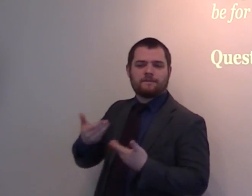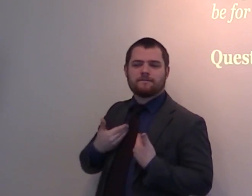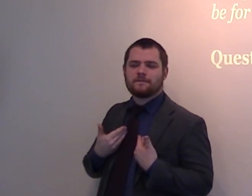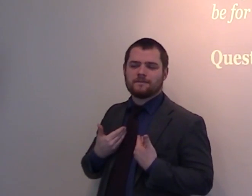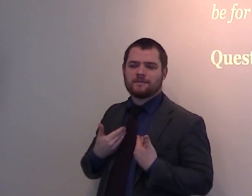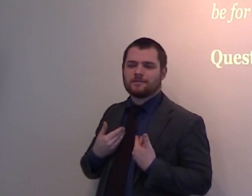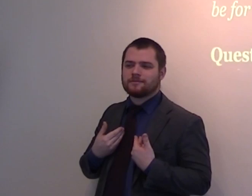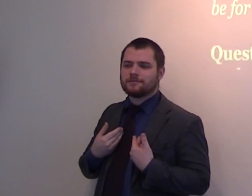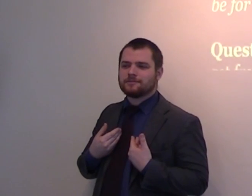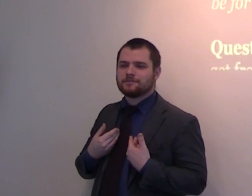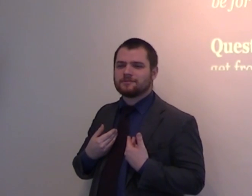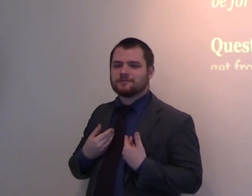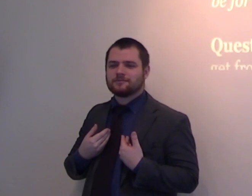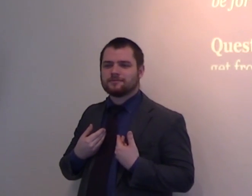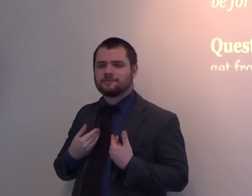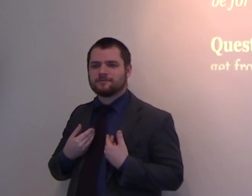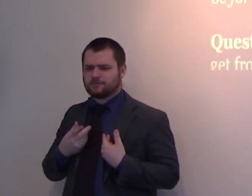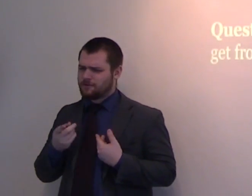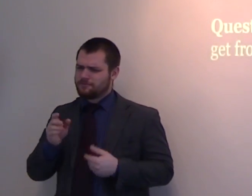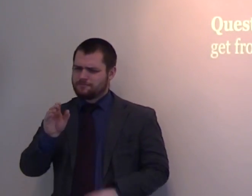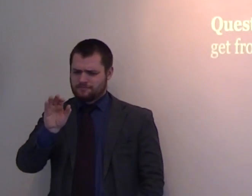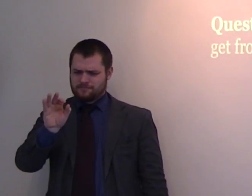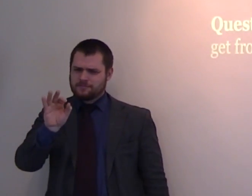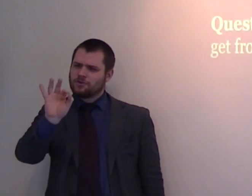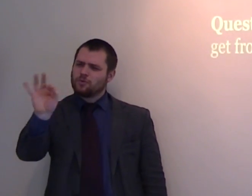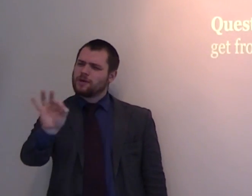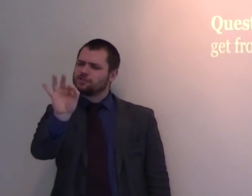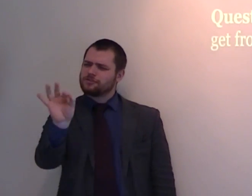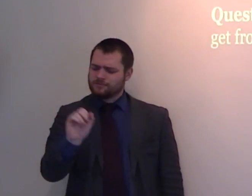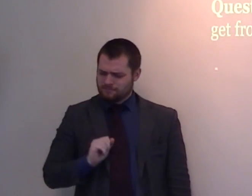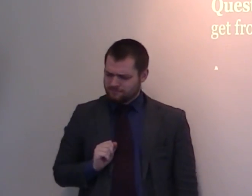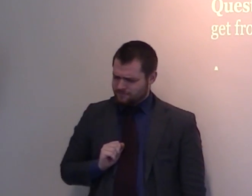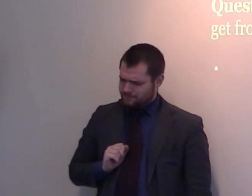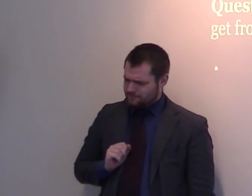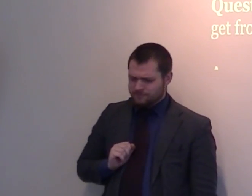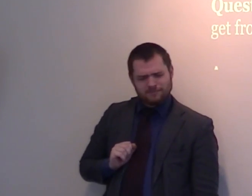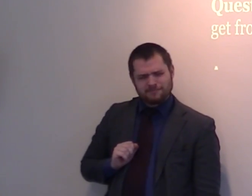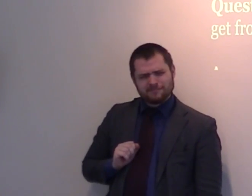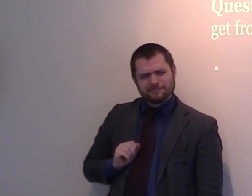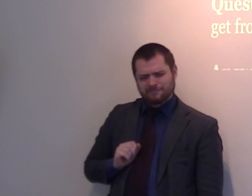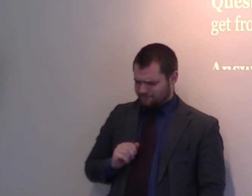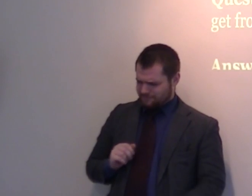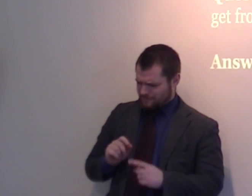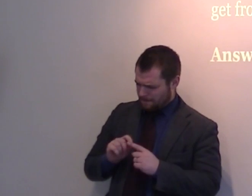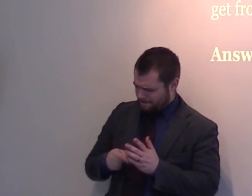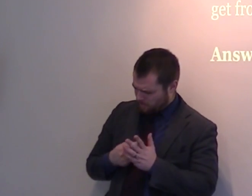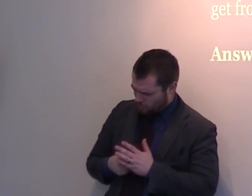End quote. Question. What benefit would Paul get from death?